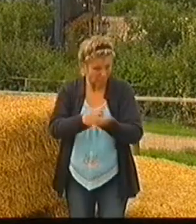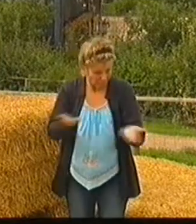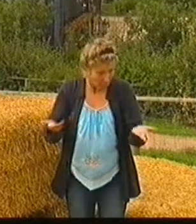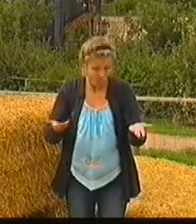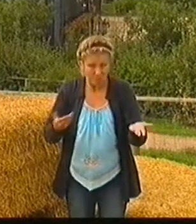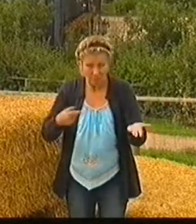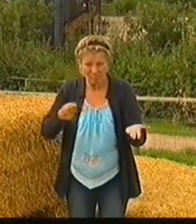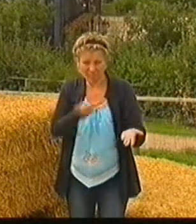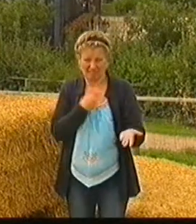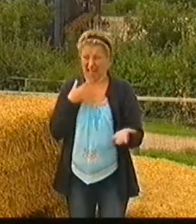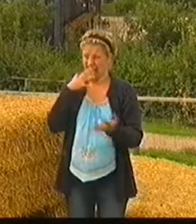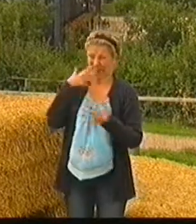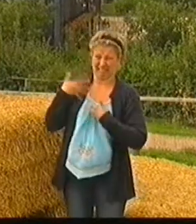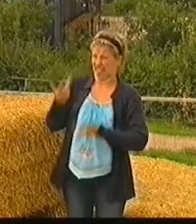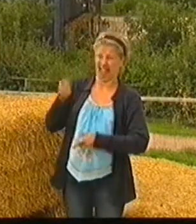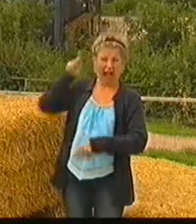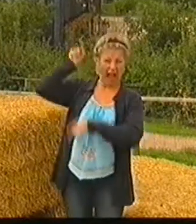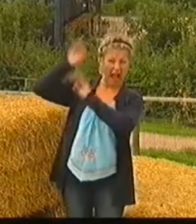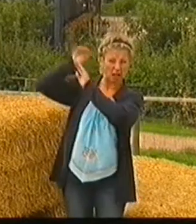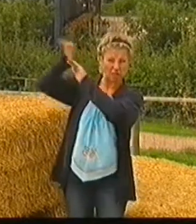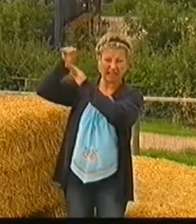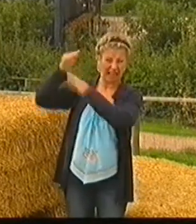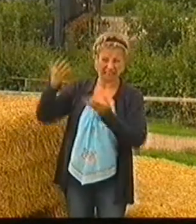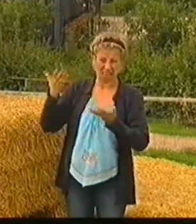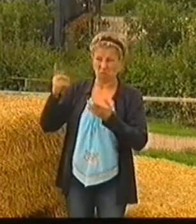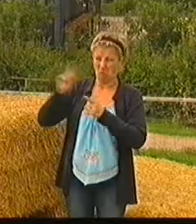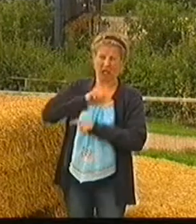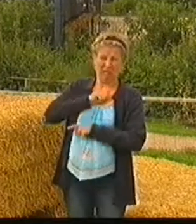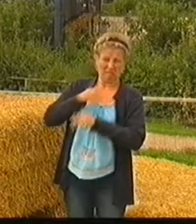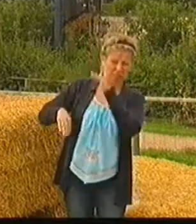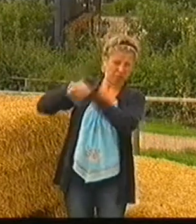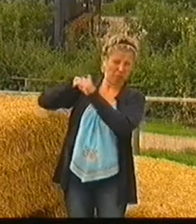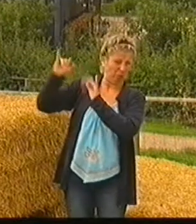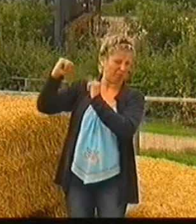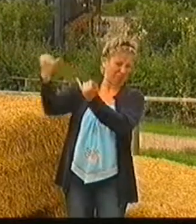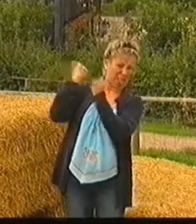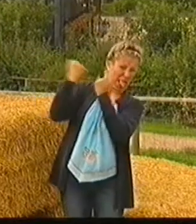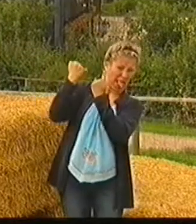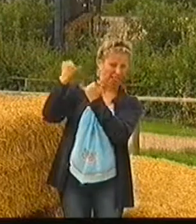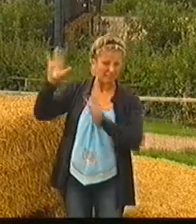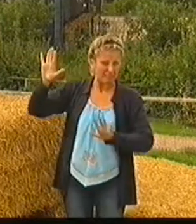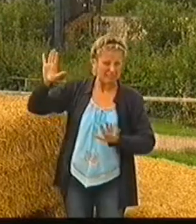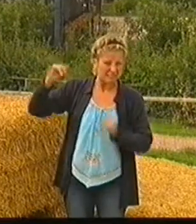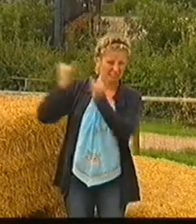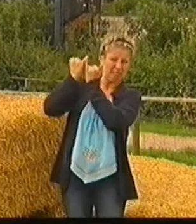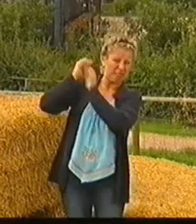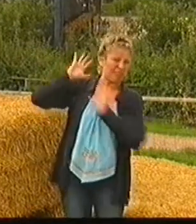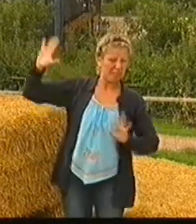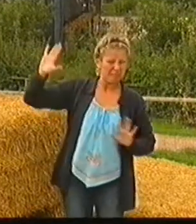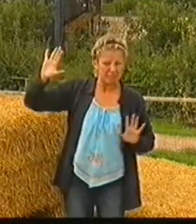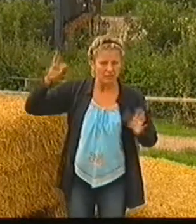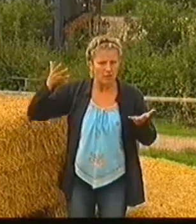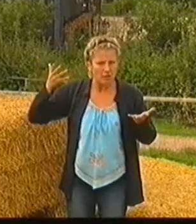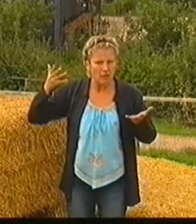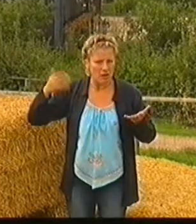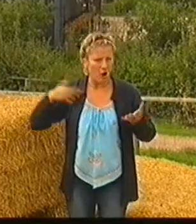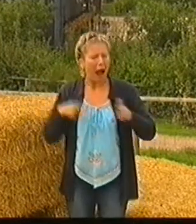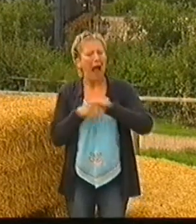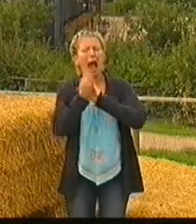all diggers, every one of us. We hate the outside. The outside is full of enemies. We only go